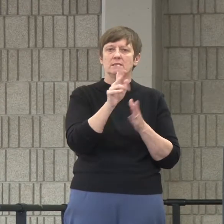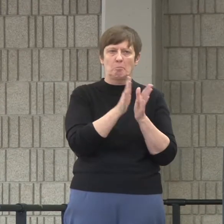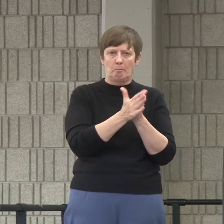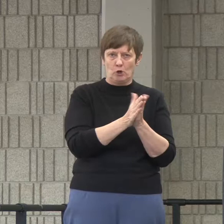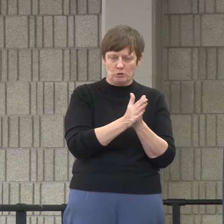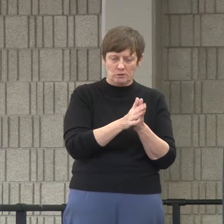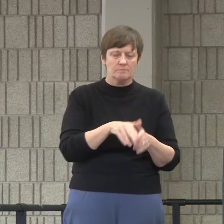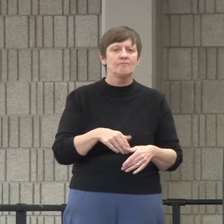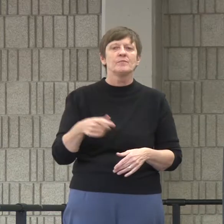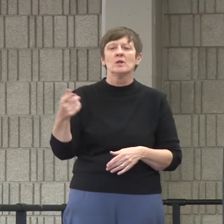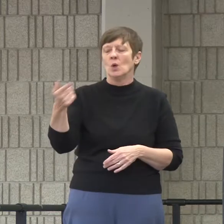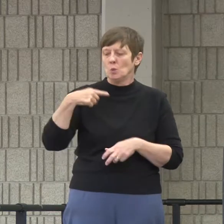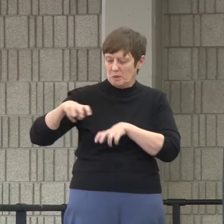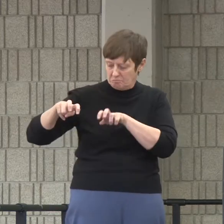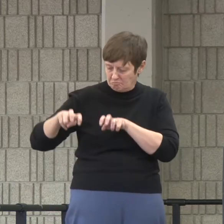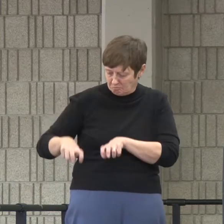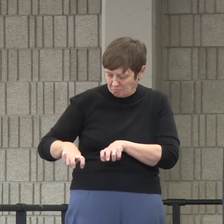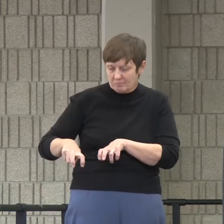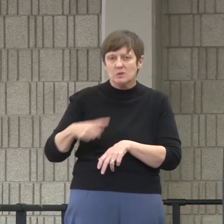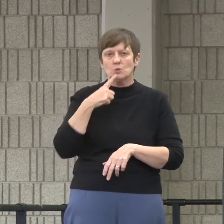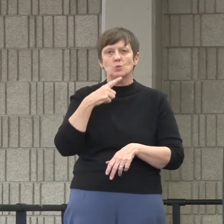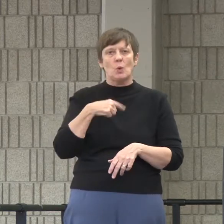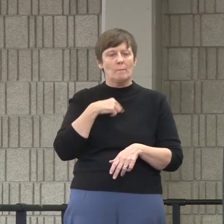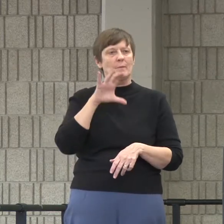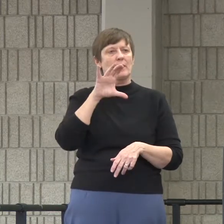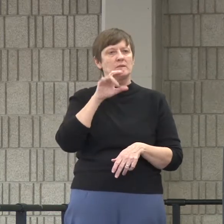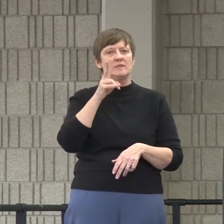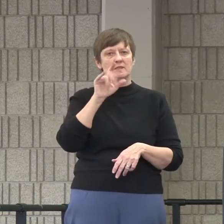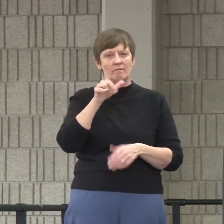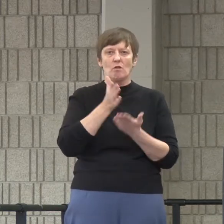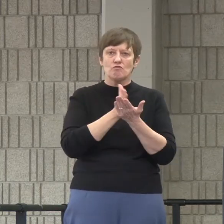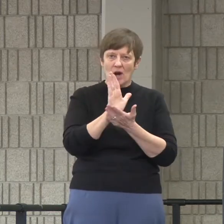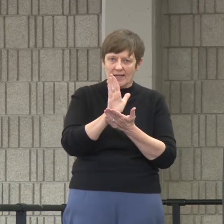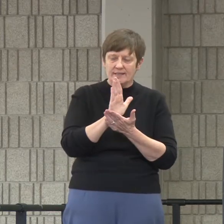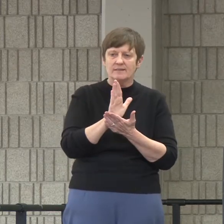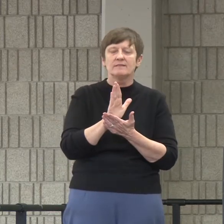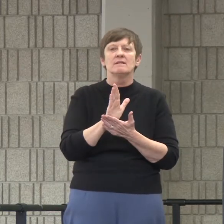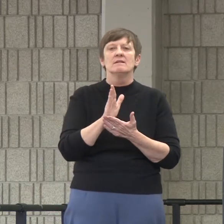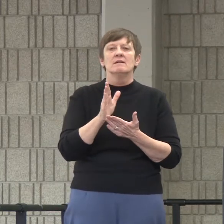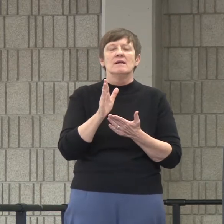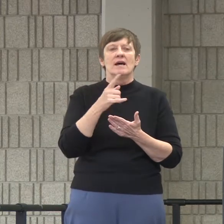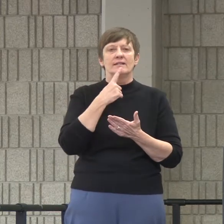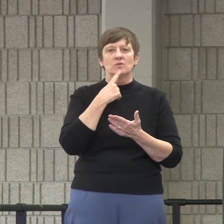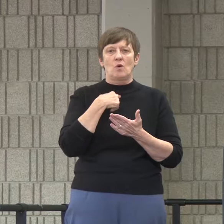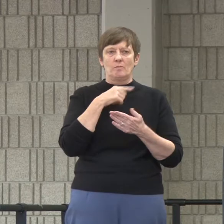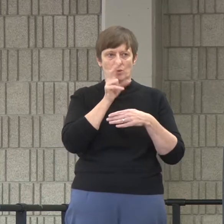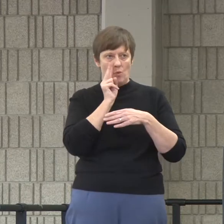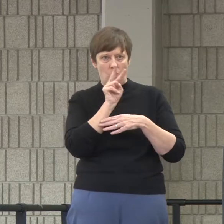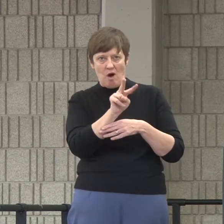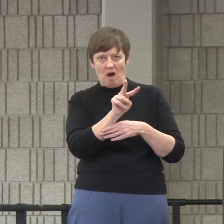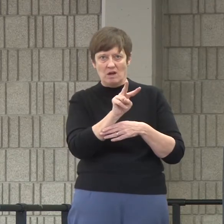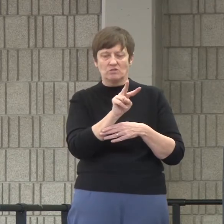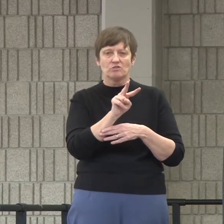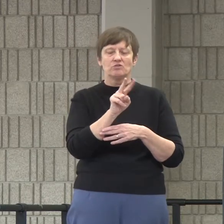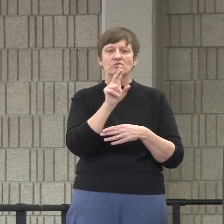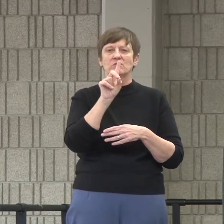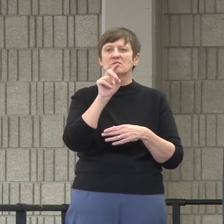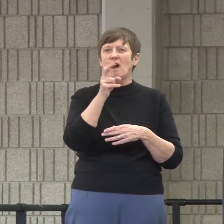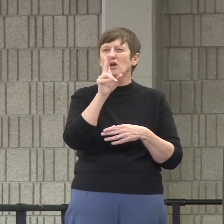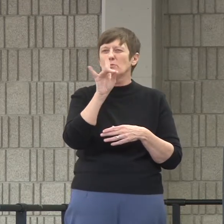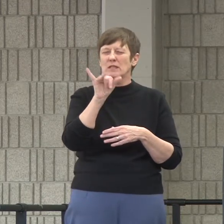sat me down and he told me about the civil rights movement, and he made me watch documentaries like Eyes on the